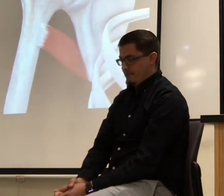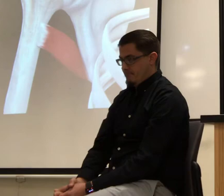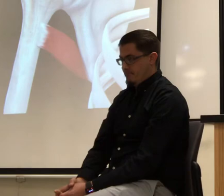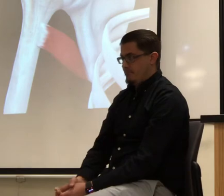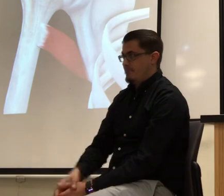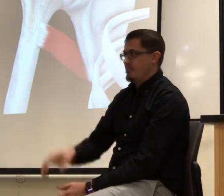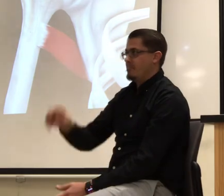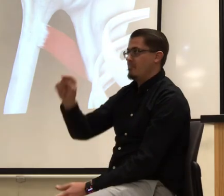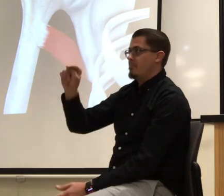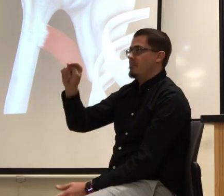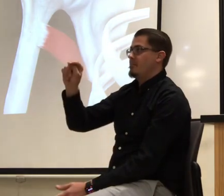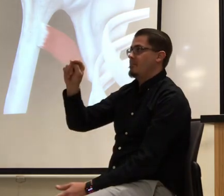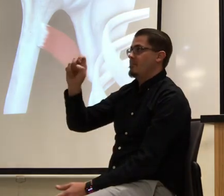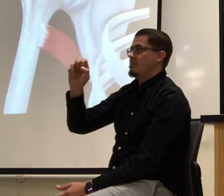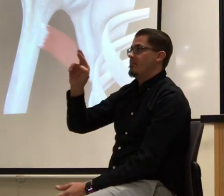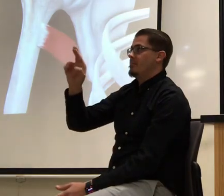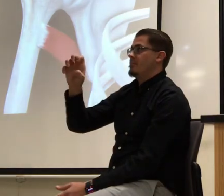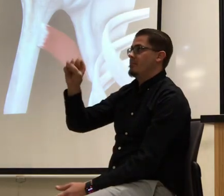Terry's major